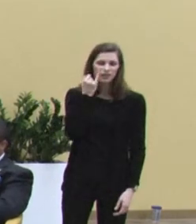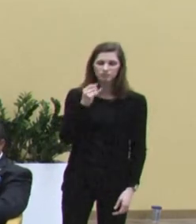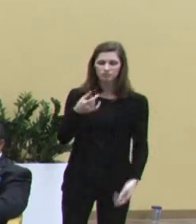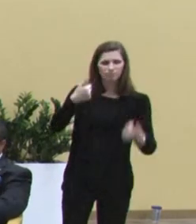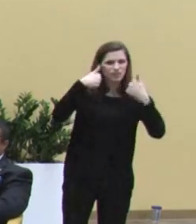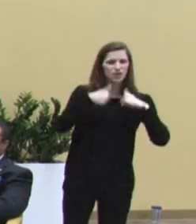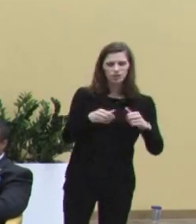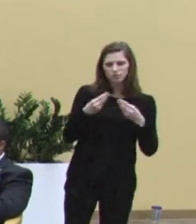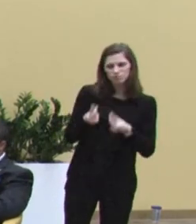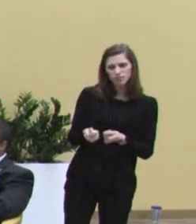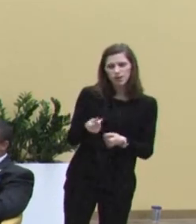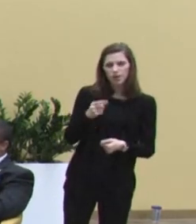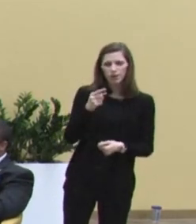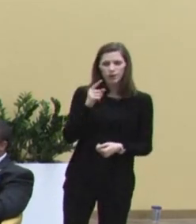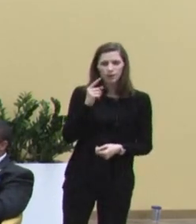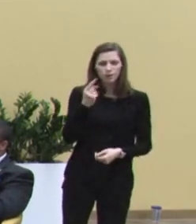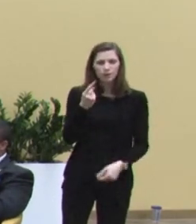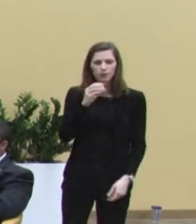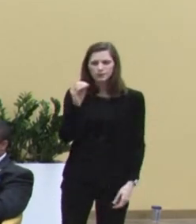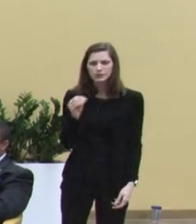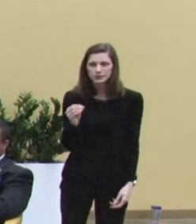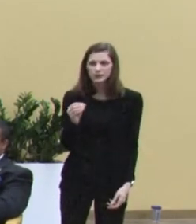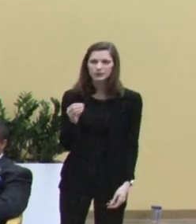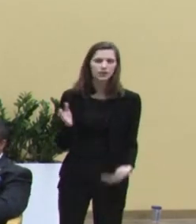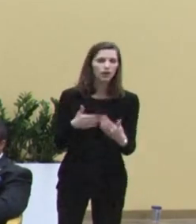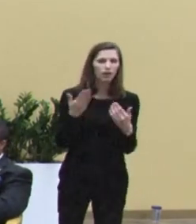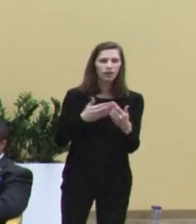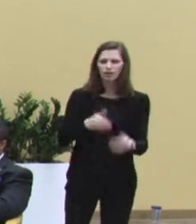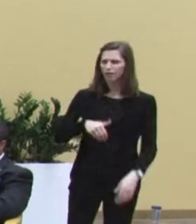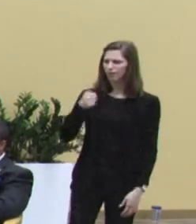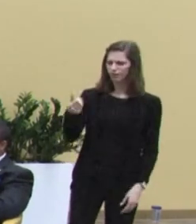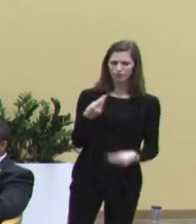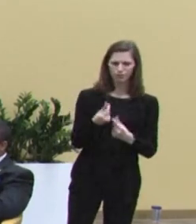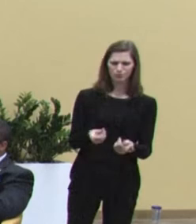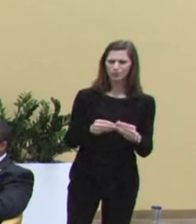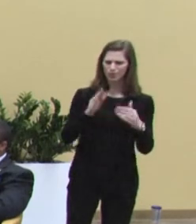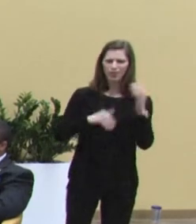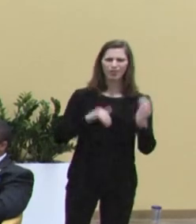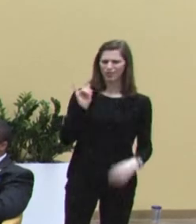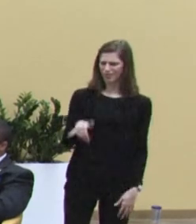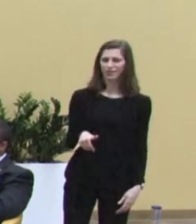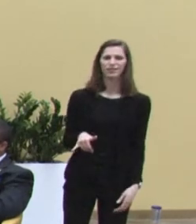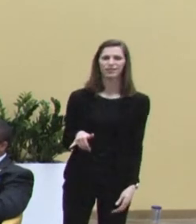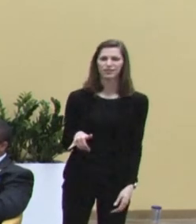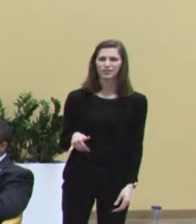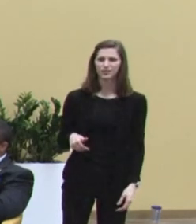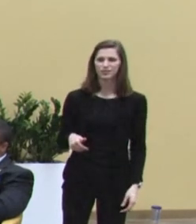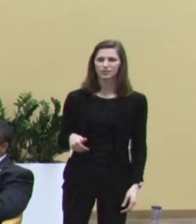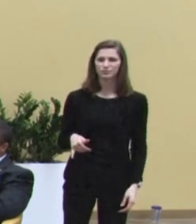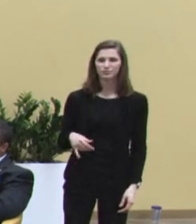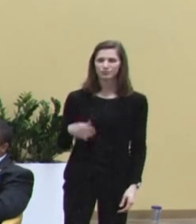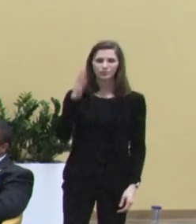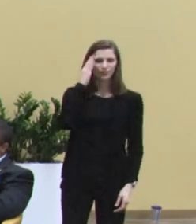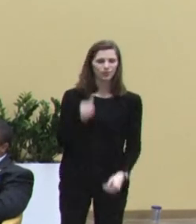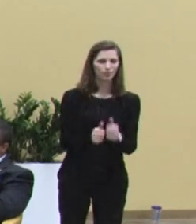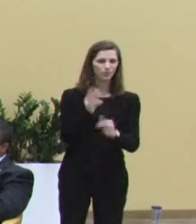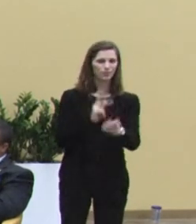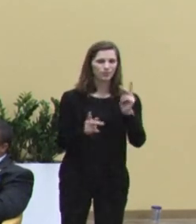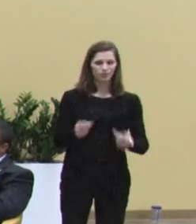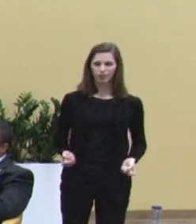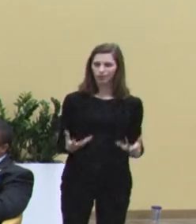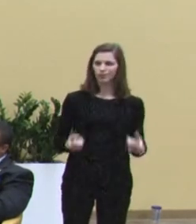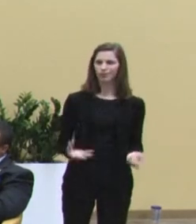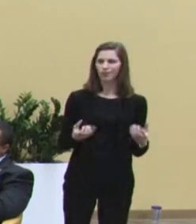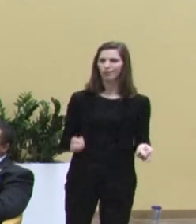you can accidentally spend more than that, you know, and until all of us know how our money flies out our pockets, we're not even trying to spend money.